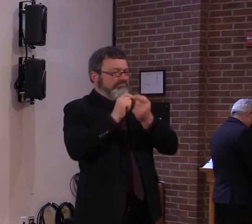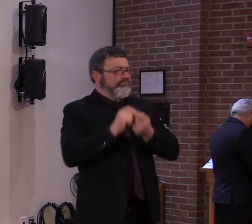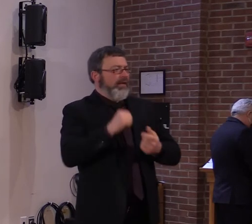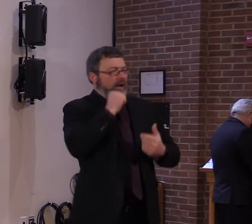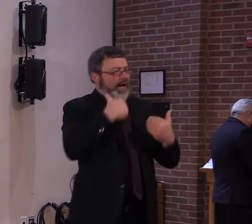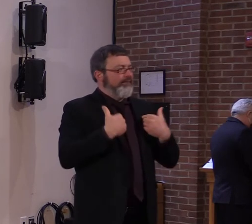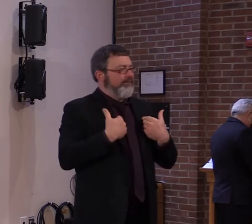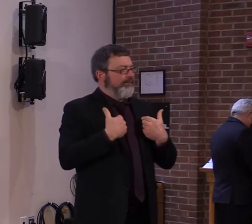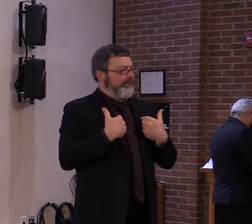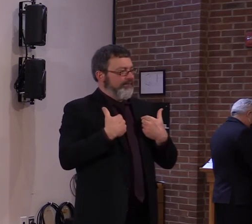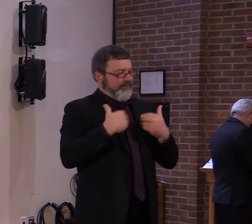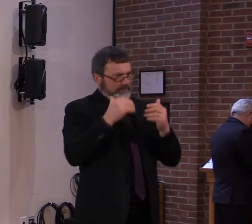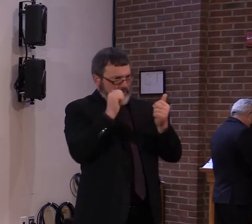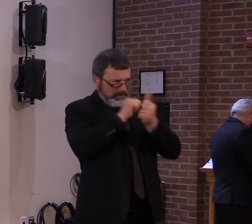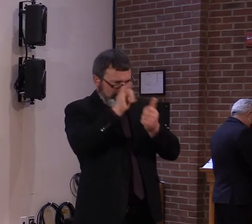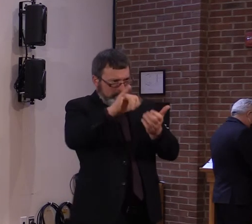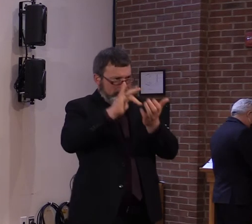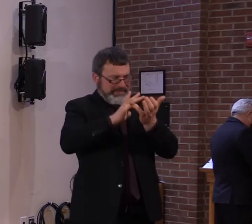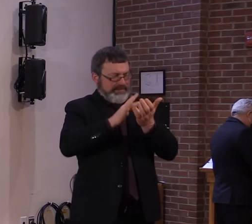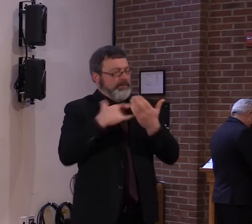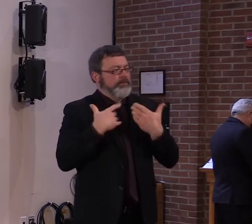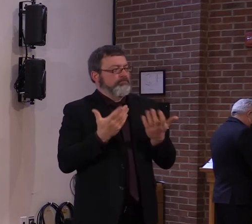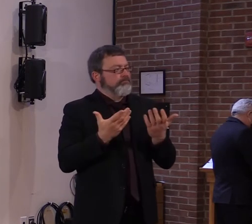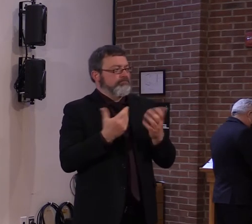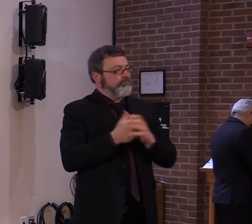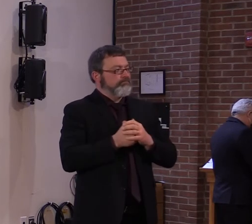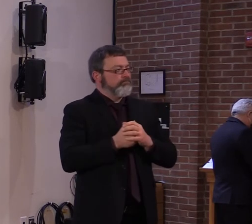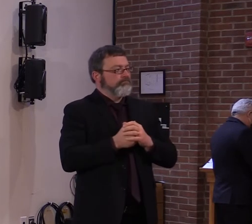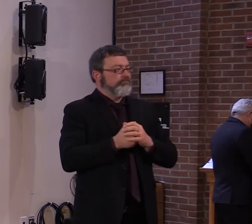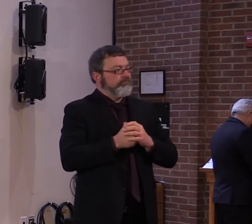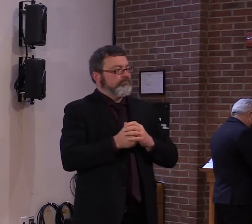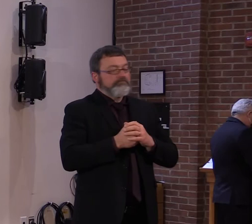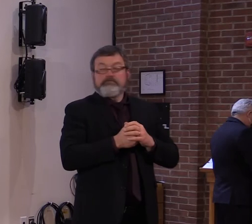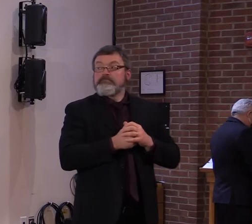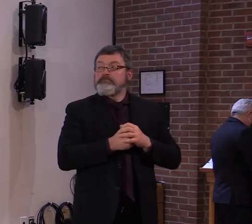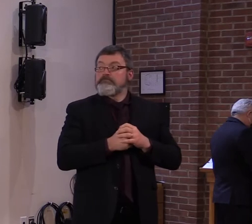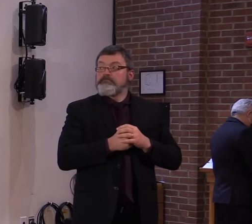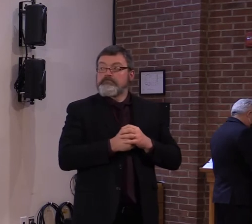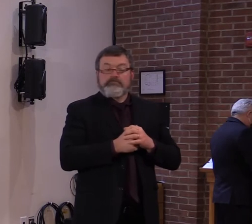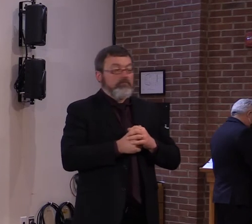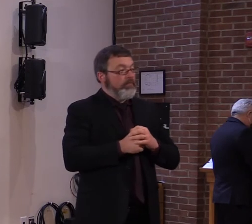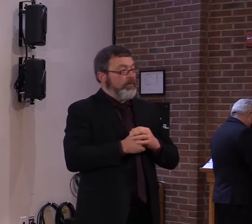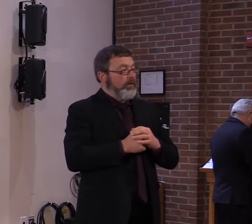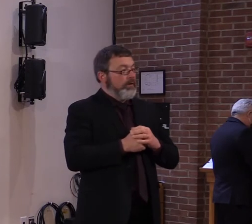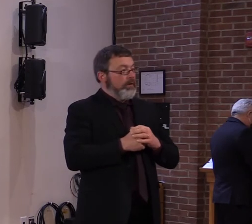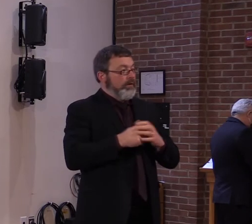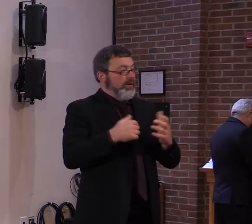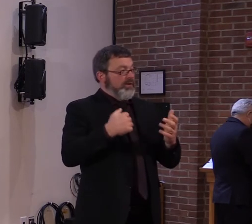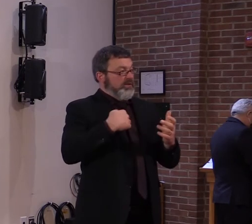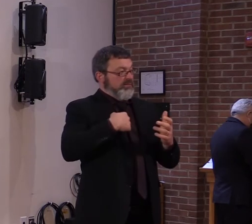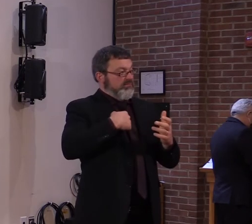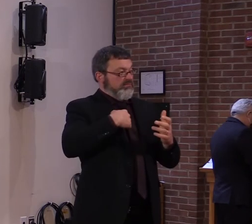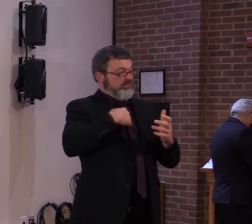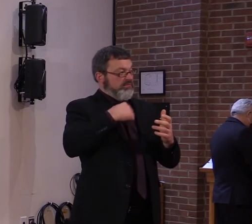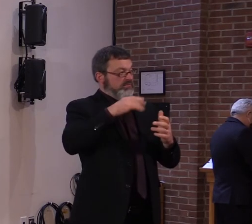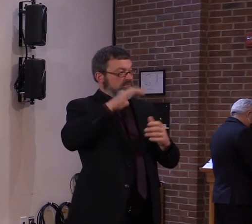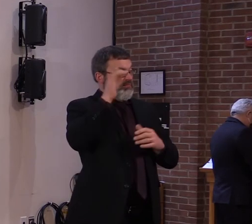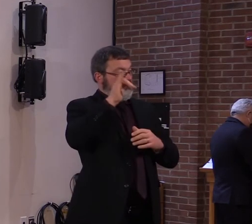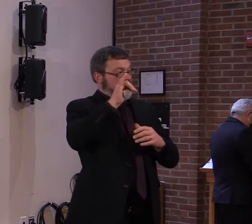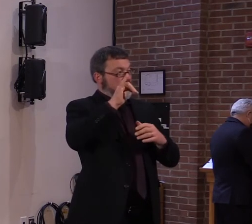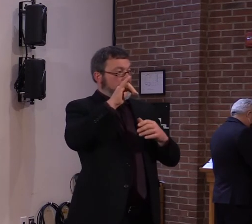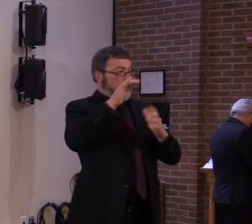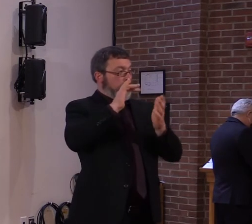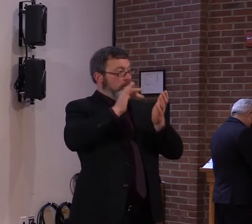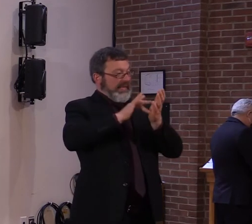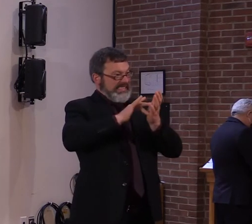was that kind of distinction or not. It's the only antiviral drug right now that was